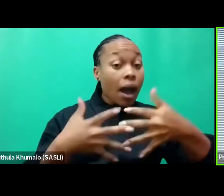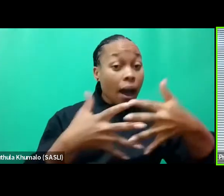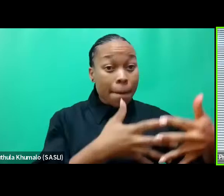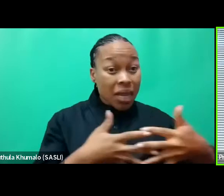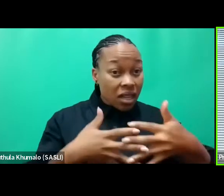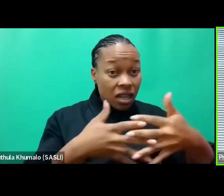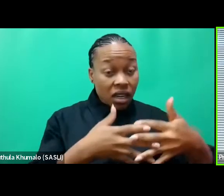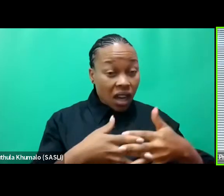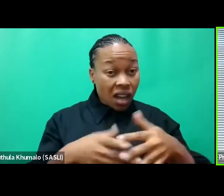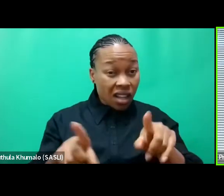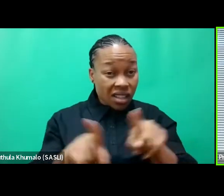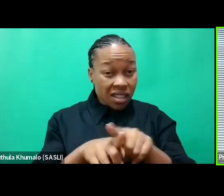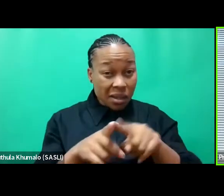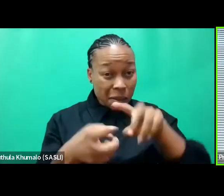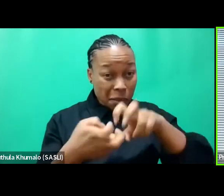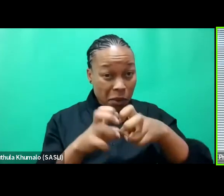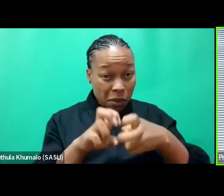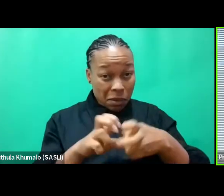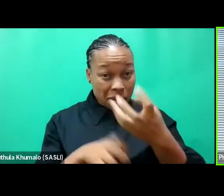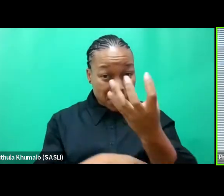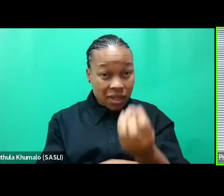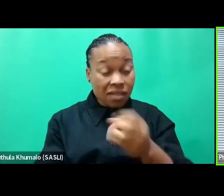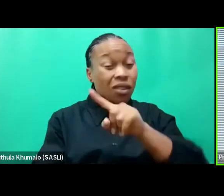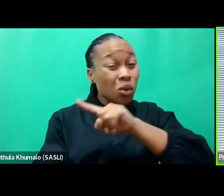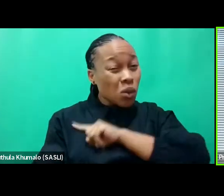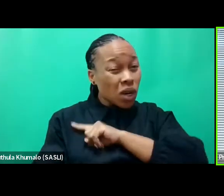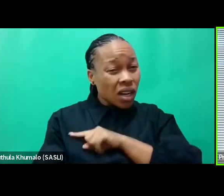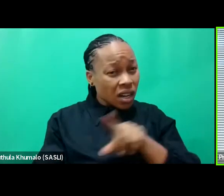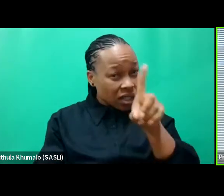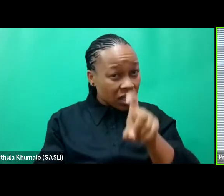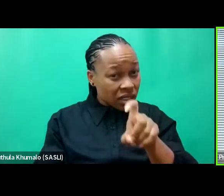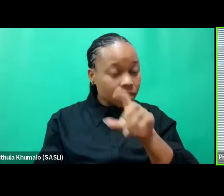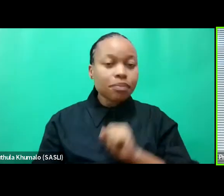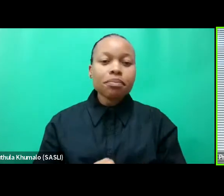And so one of the reasons I think